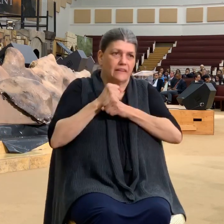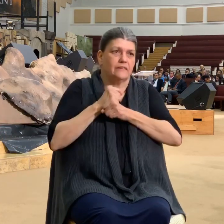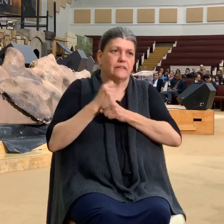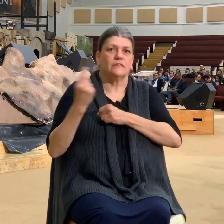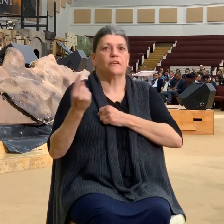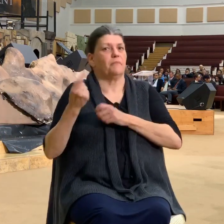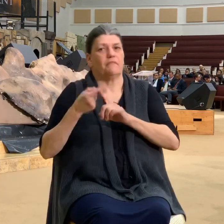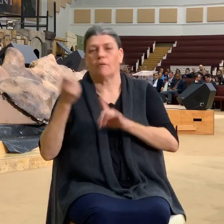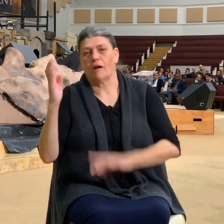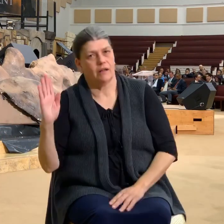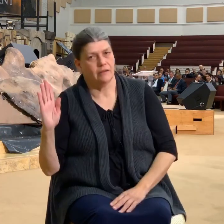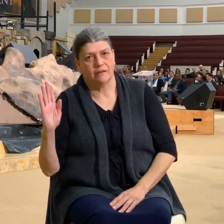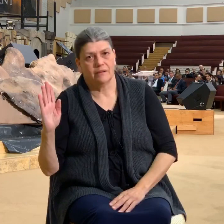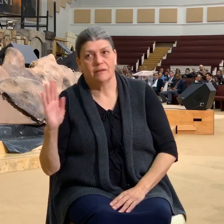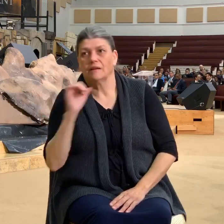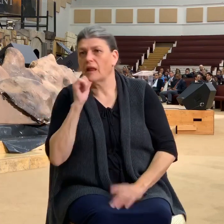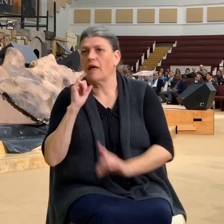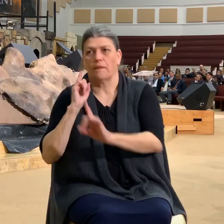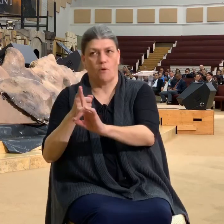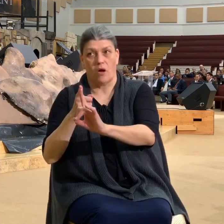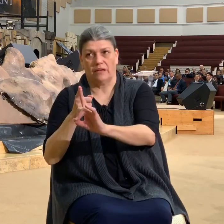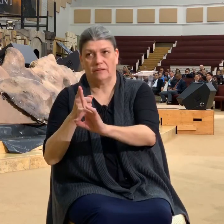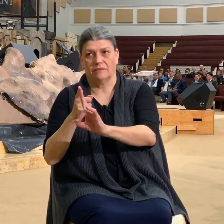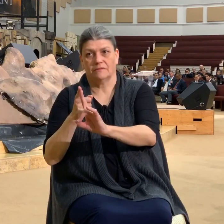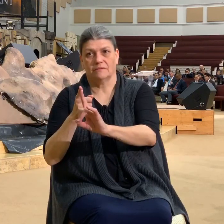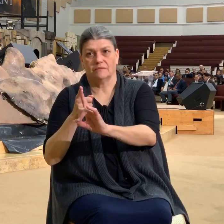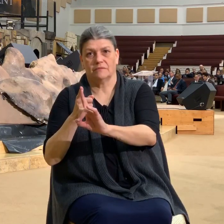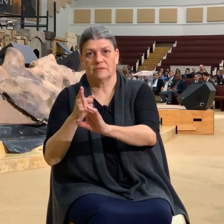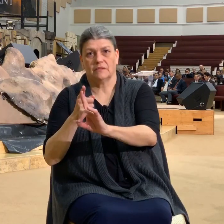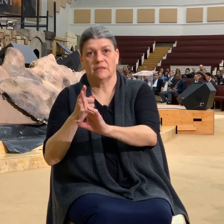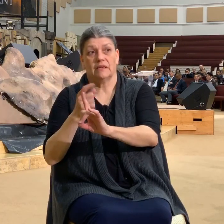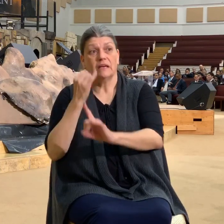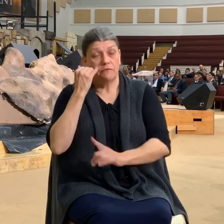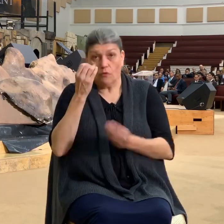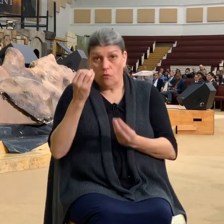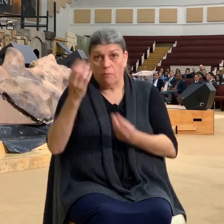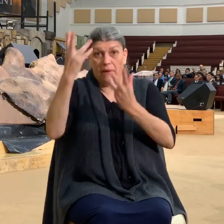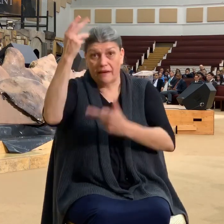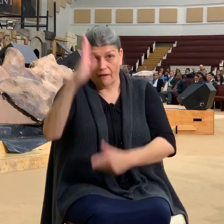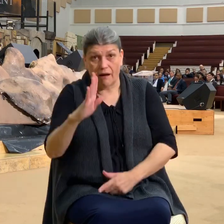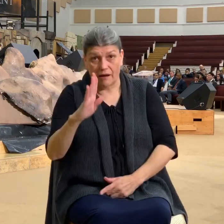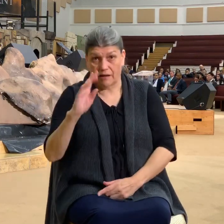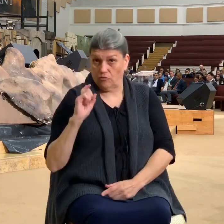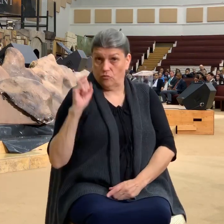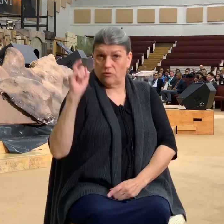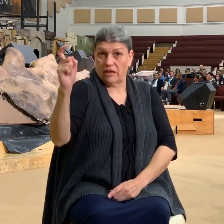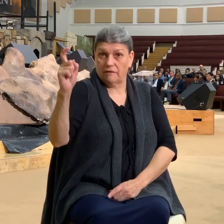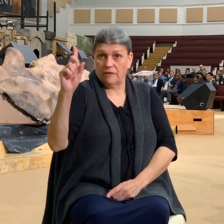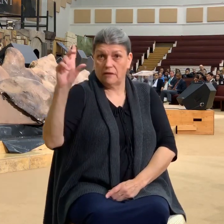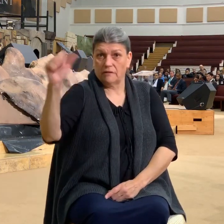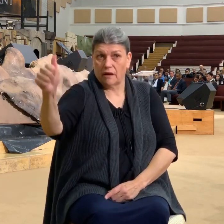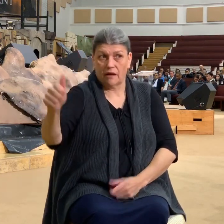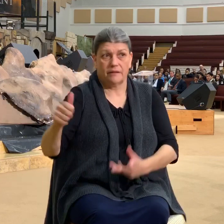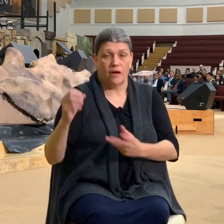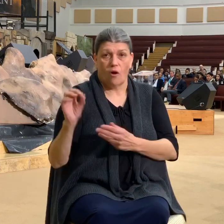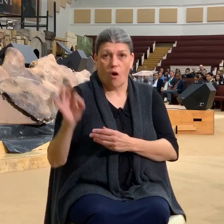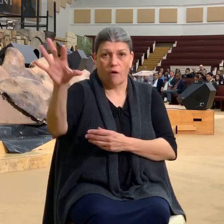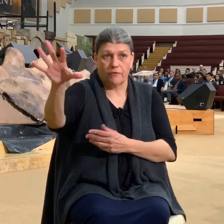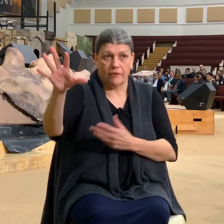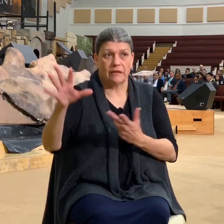does not change the fact that when you obey God and you give God what is